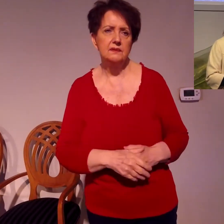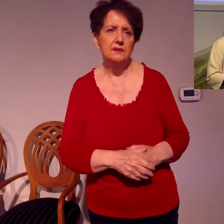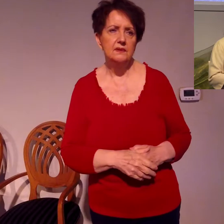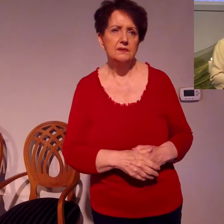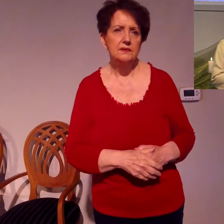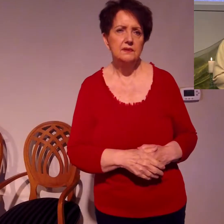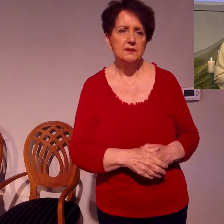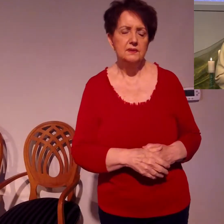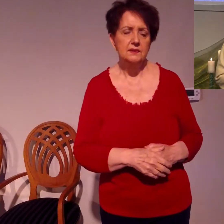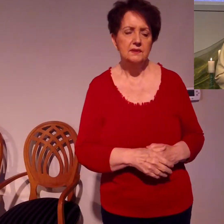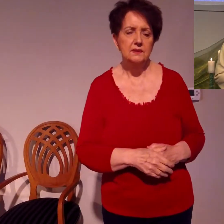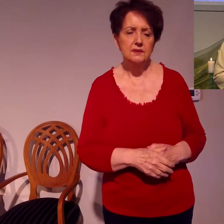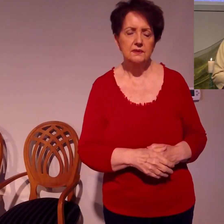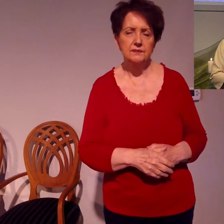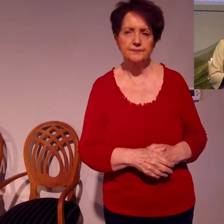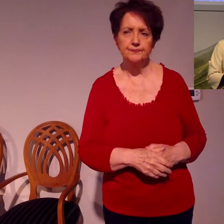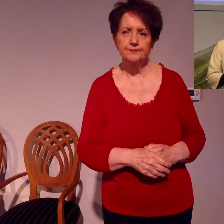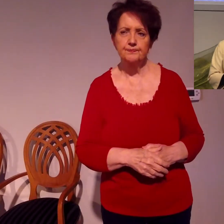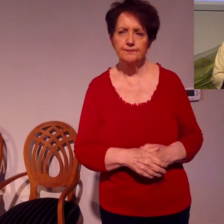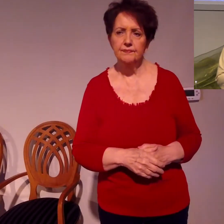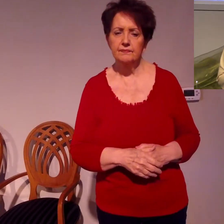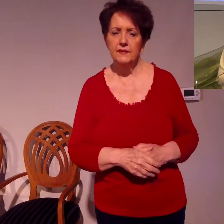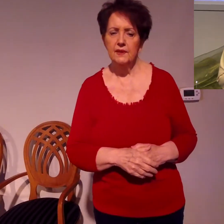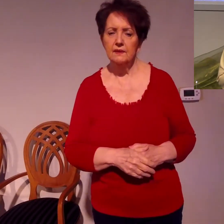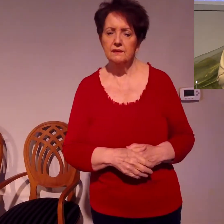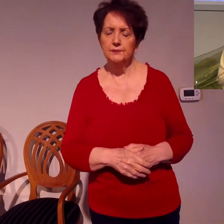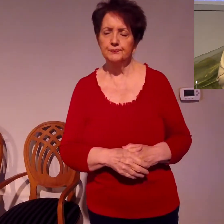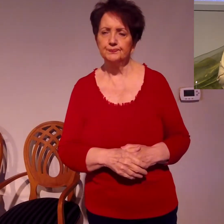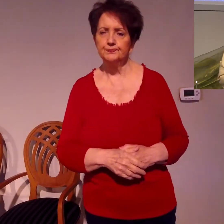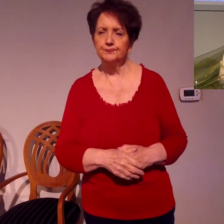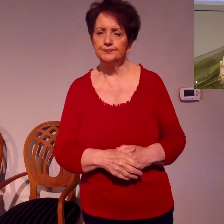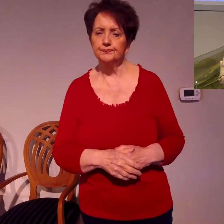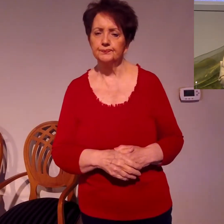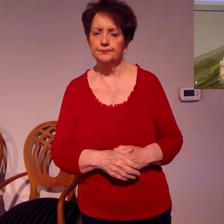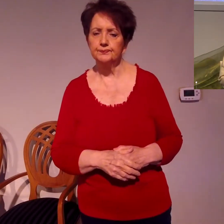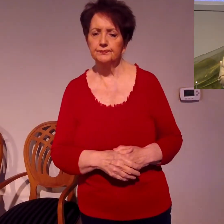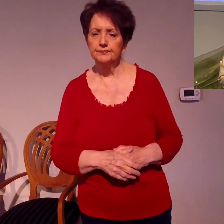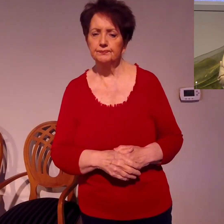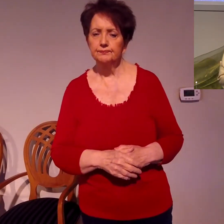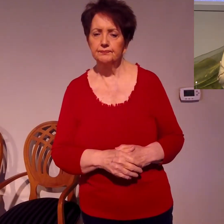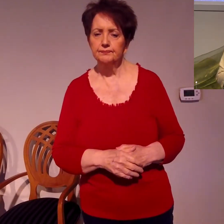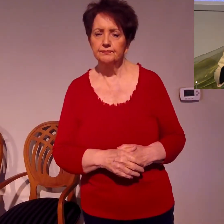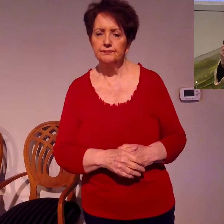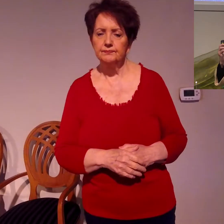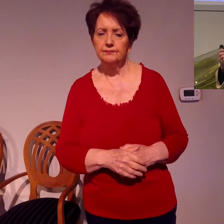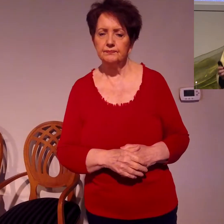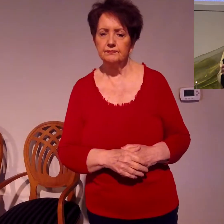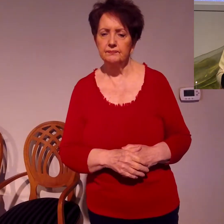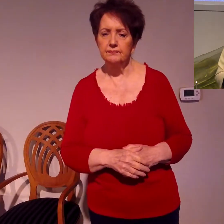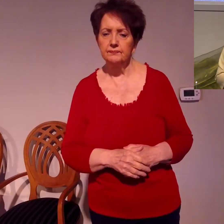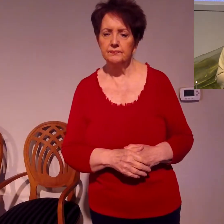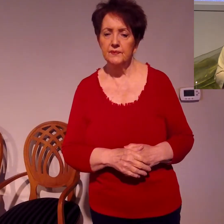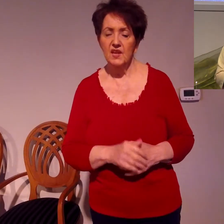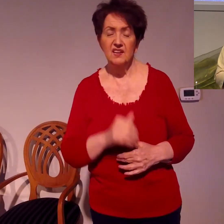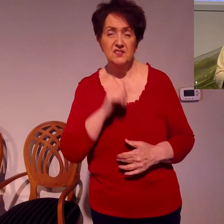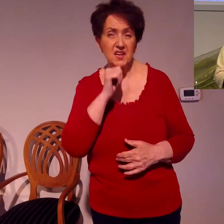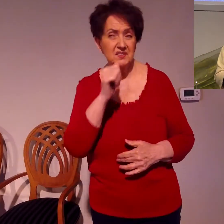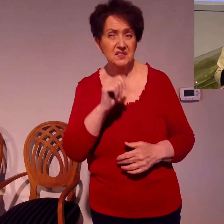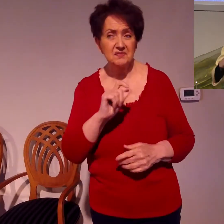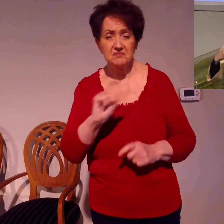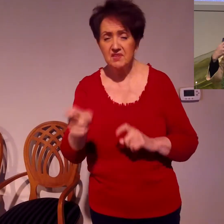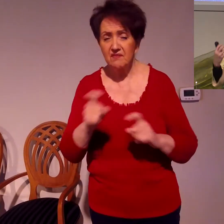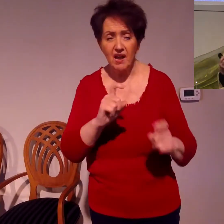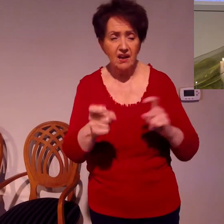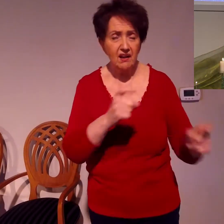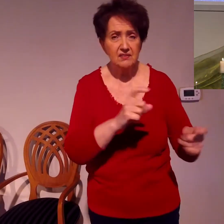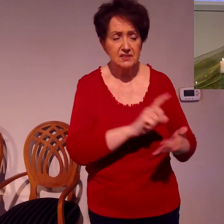It's not the dispenser of this divine substance. It doesn't dispense it. Rather,